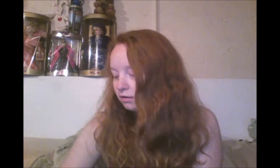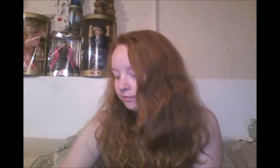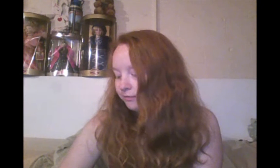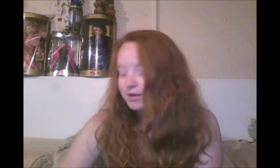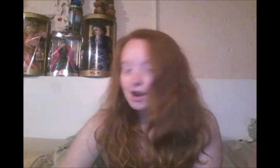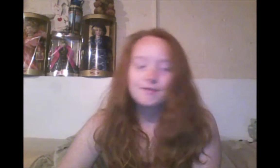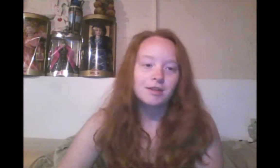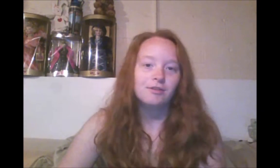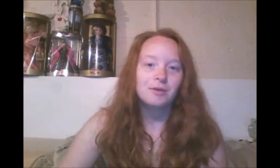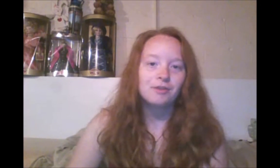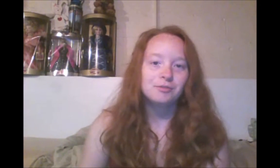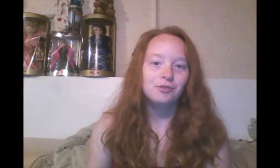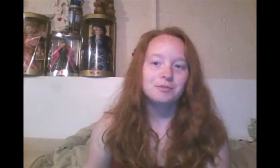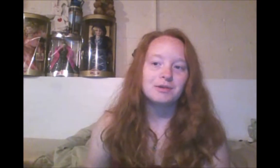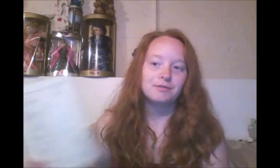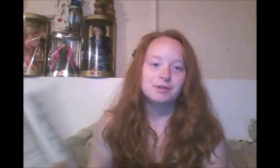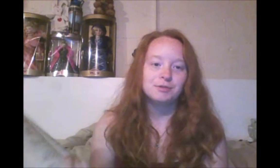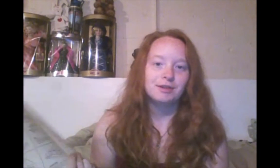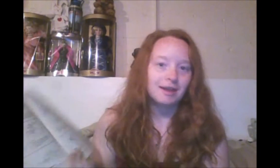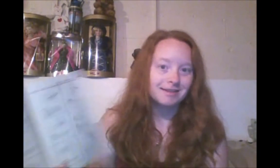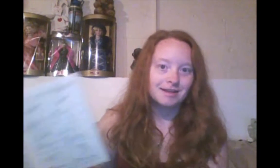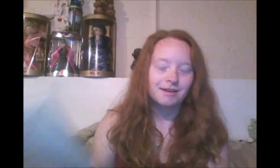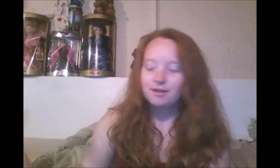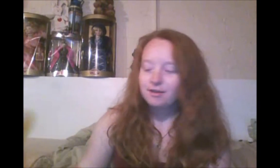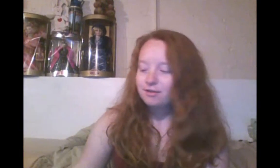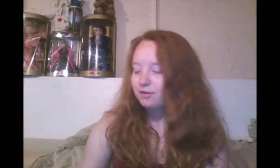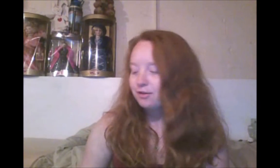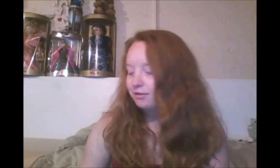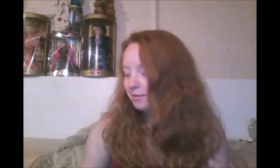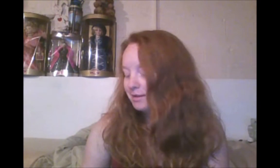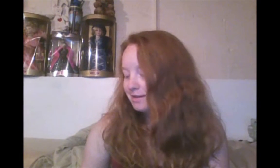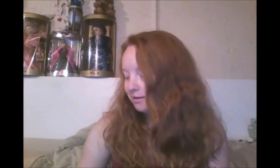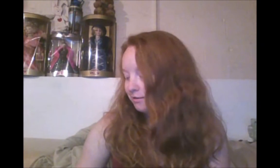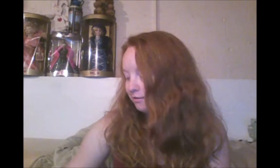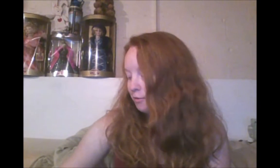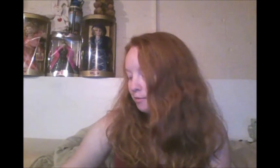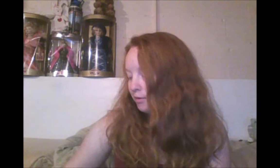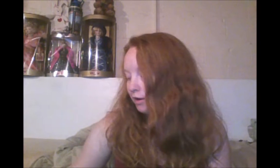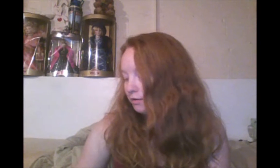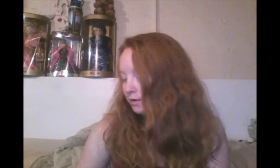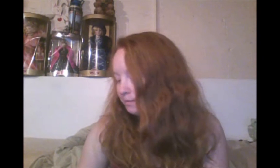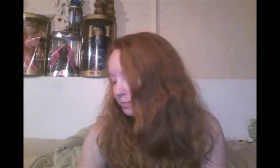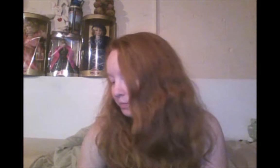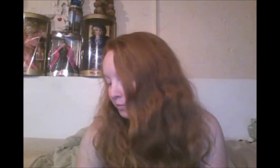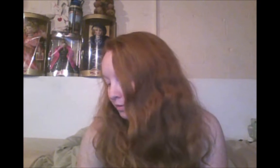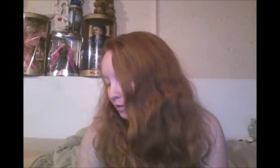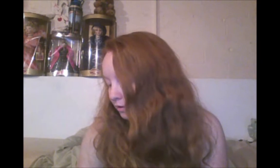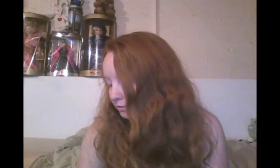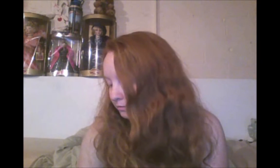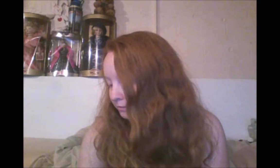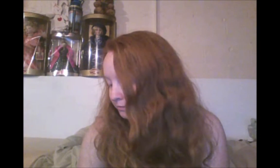What? Sorry, I haven't done these in a while, so I'm using my reference book, like I said. So, give me a second to remember how to do it.